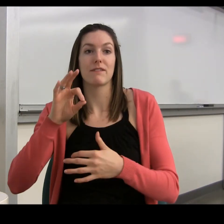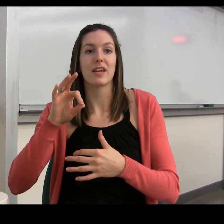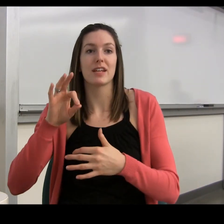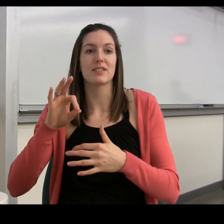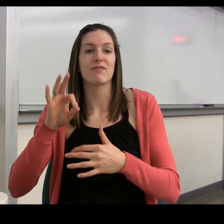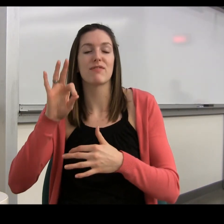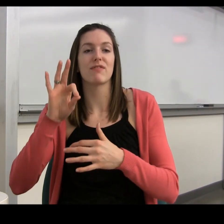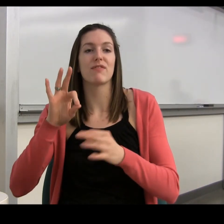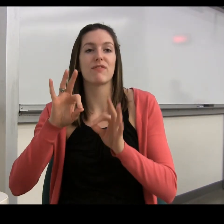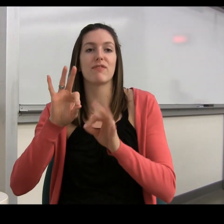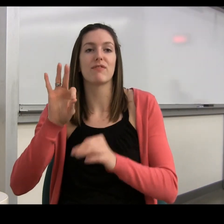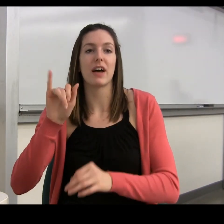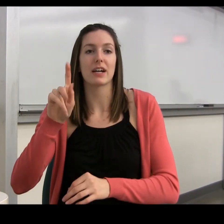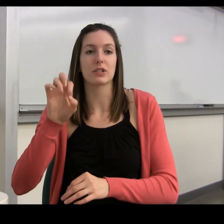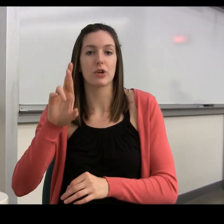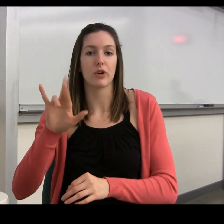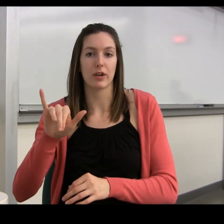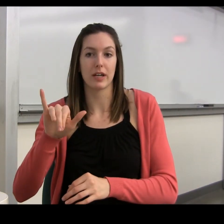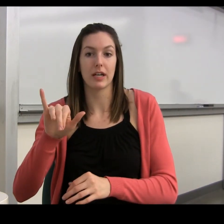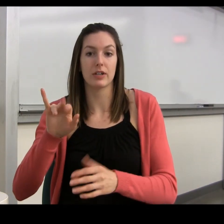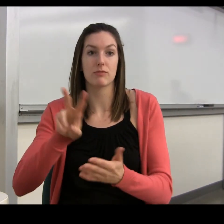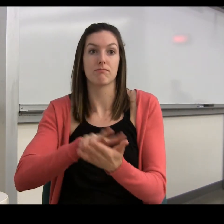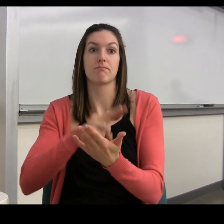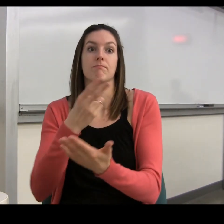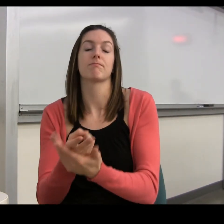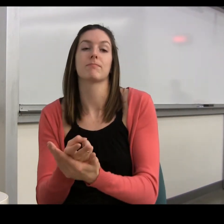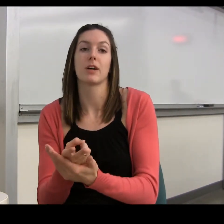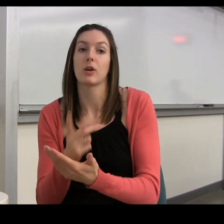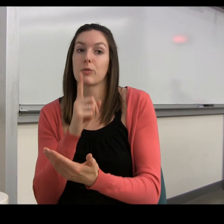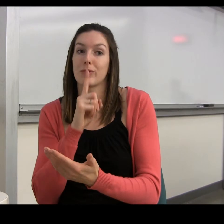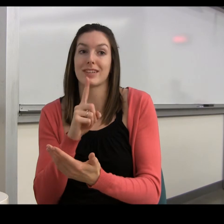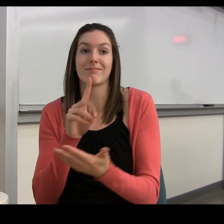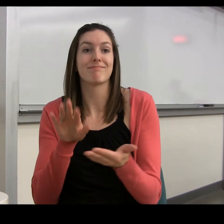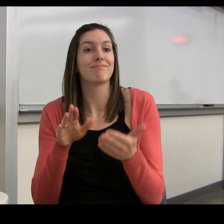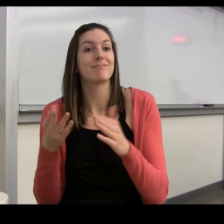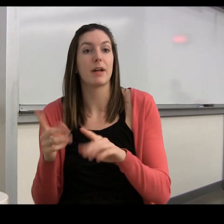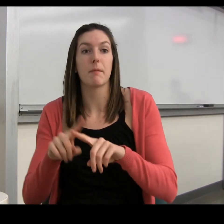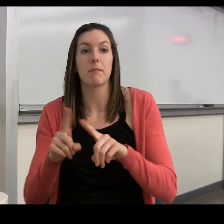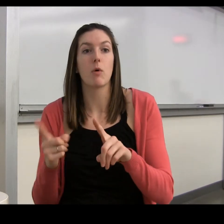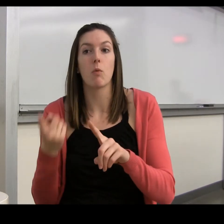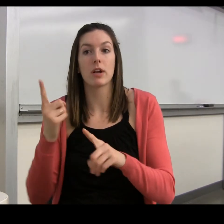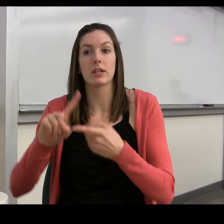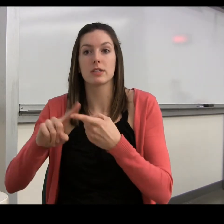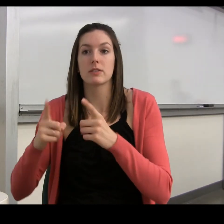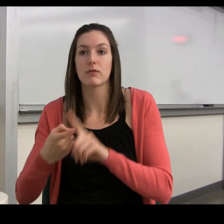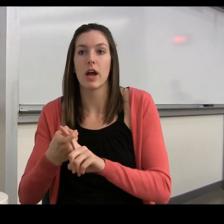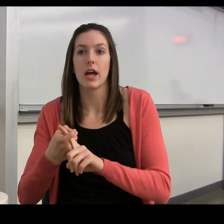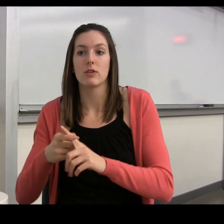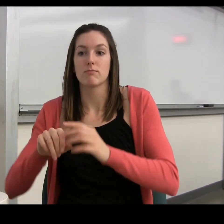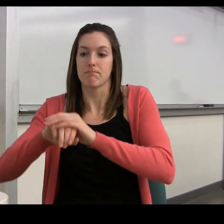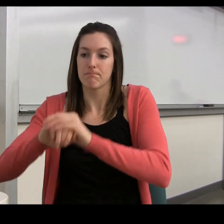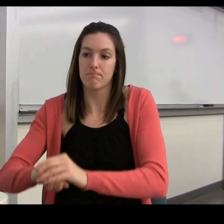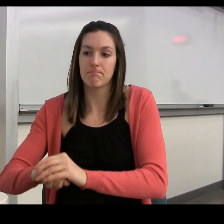was basically dead, but unfortunately, one of his friends kept beating on his heart, which was